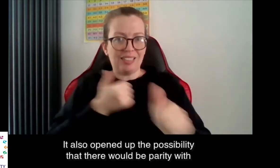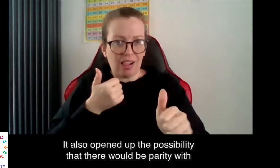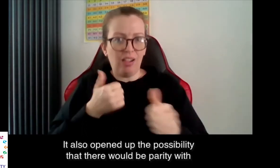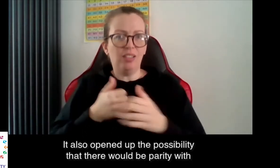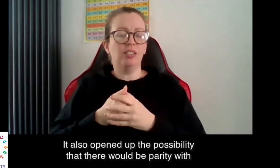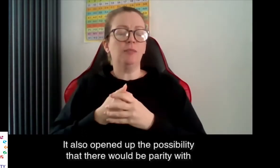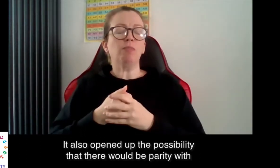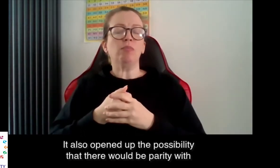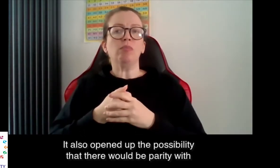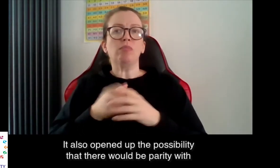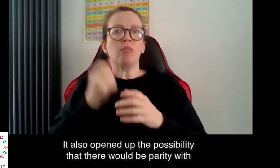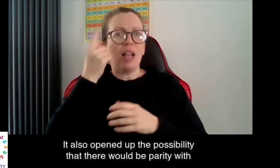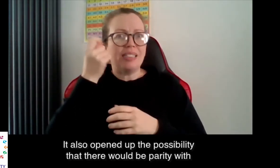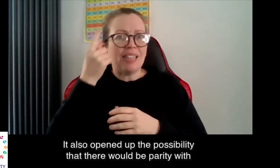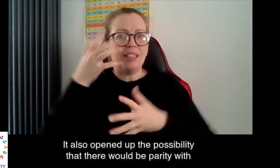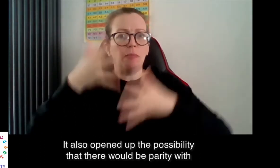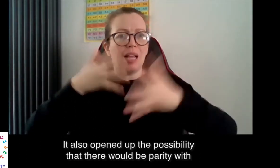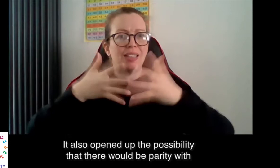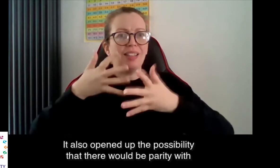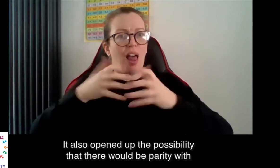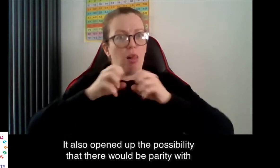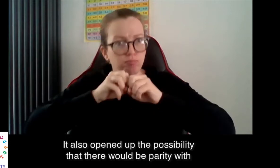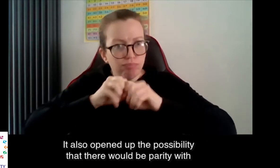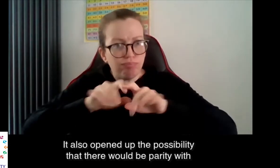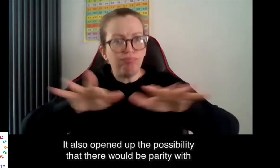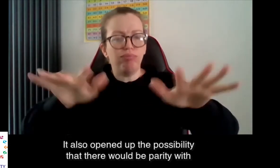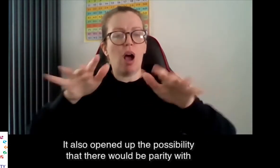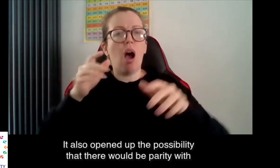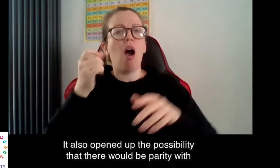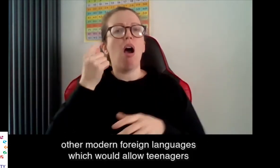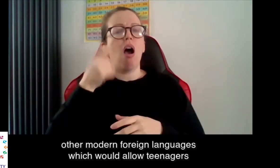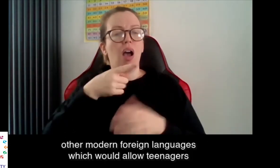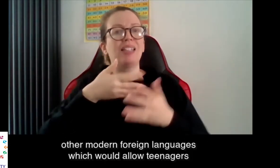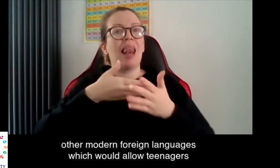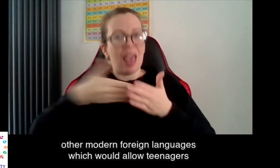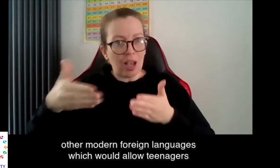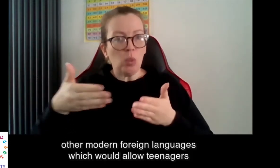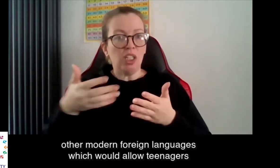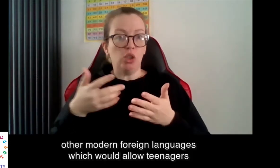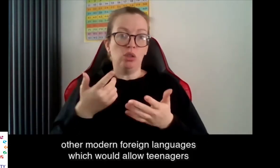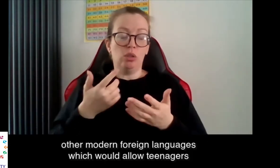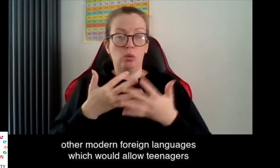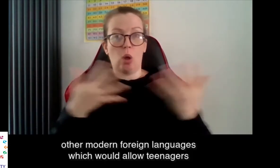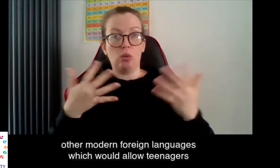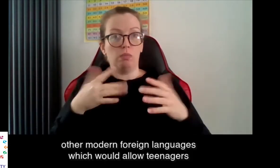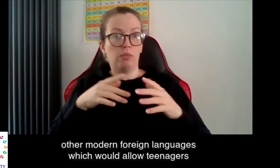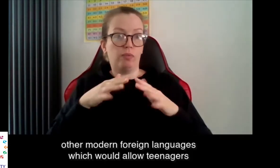developed. There was greater understanding of BSL as a language. It also opened up the